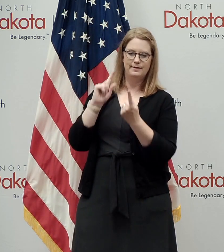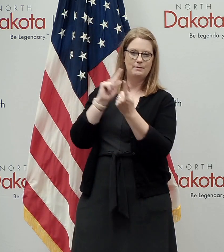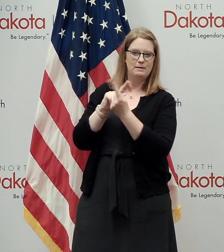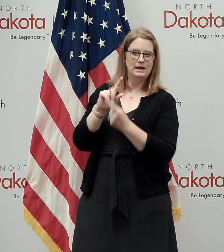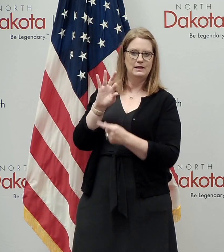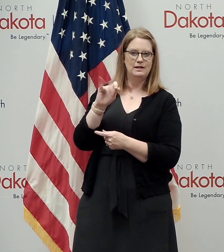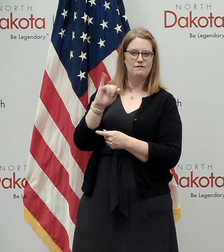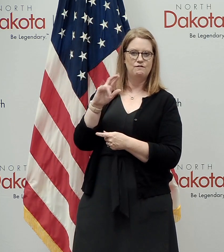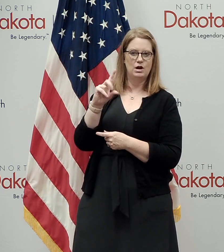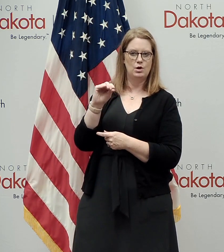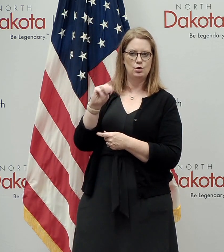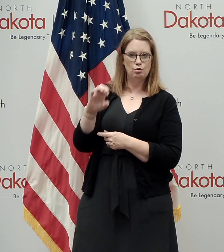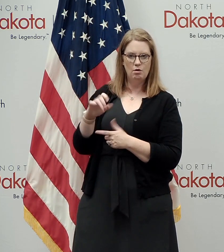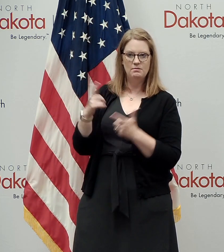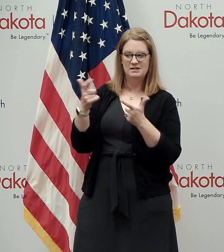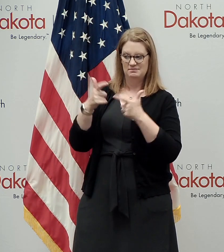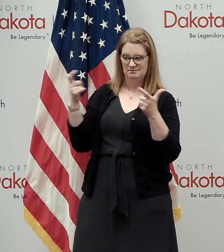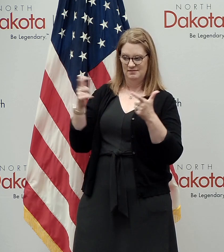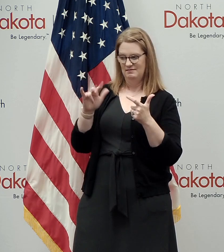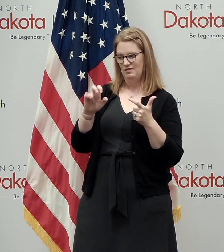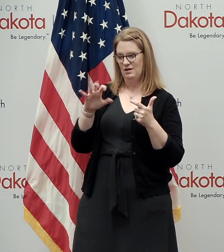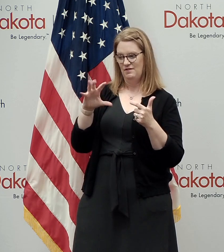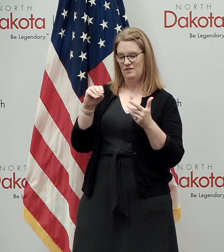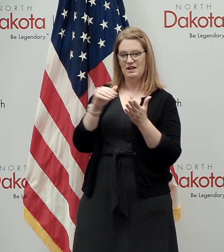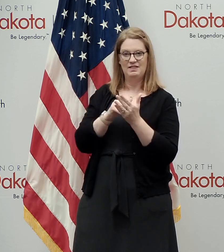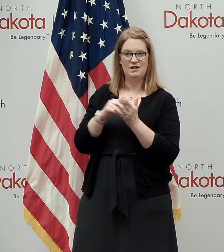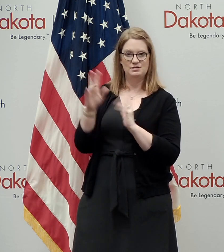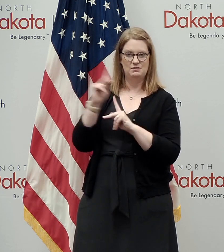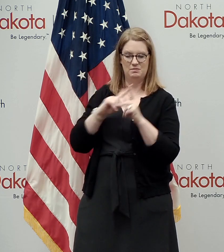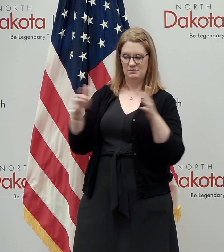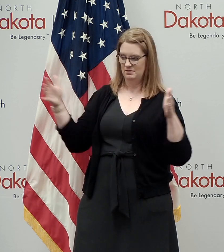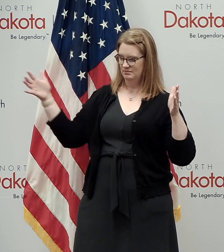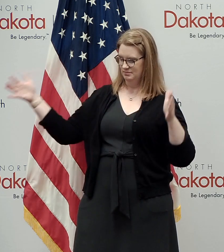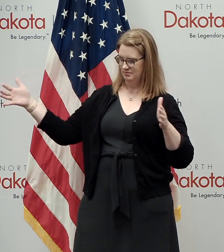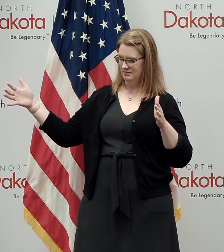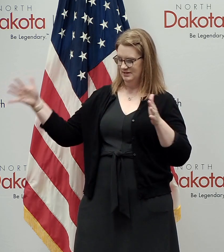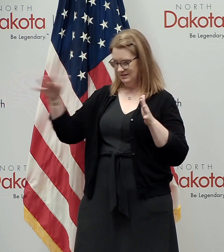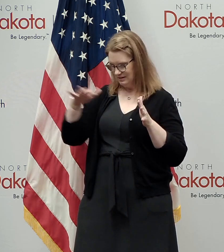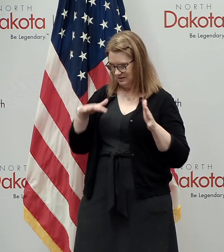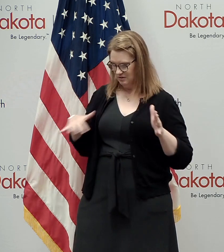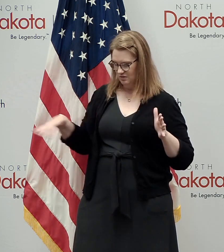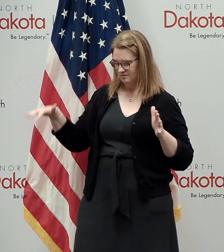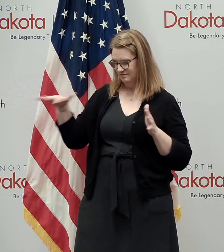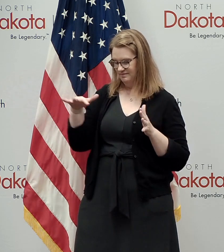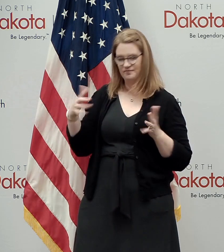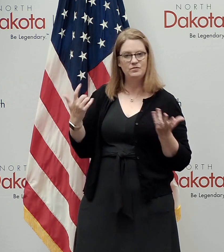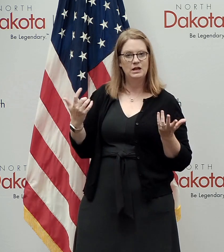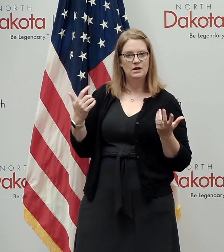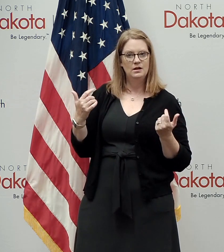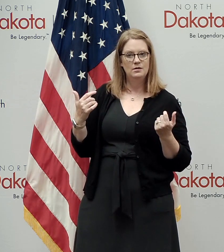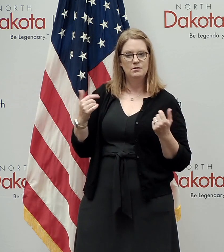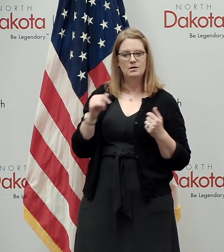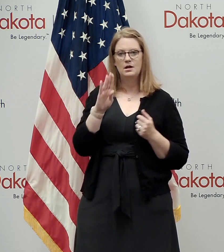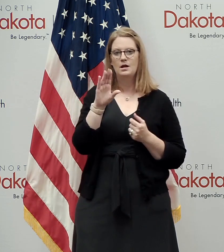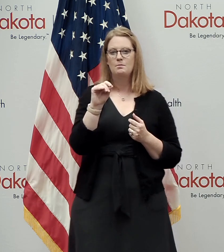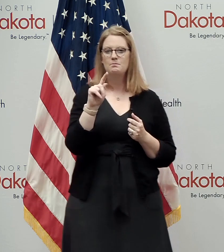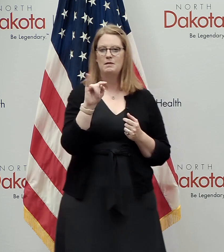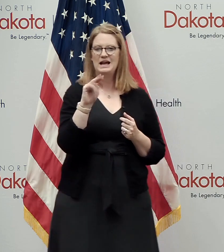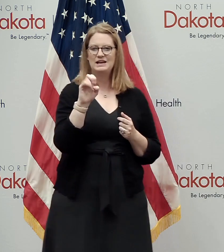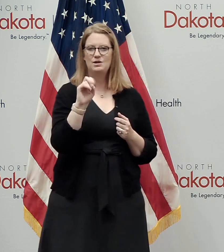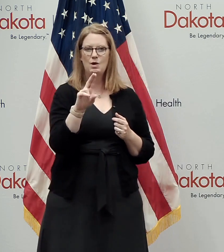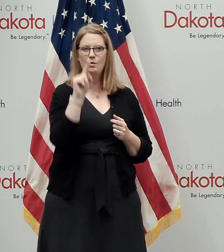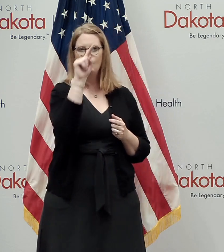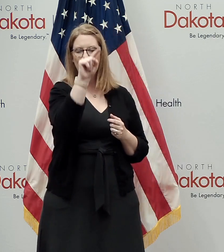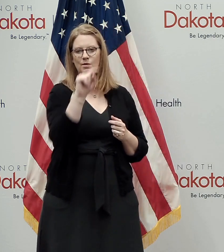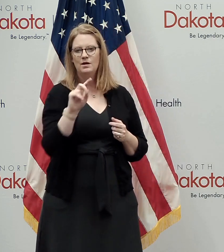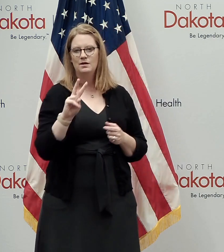they have big urban area, 350,000 people, I think, more or less in the Fargo-Moorhead area. Whereas in Botno or